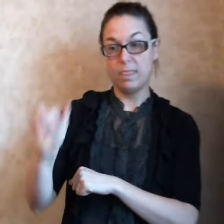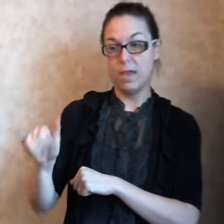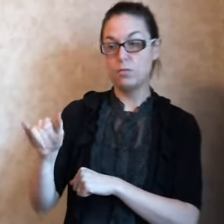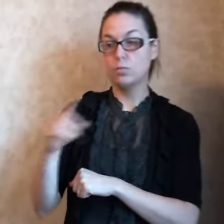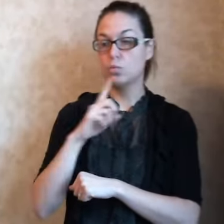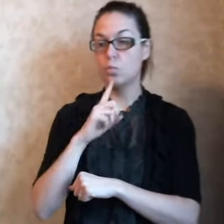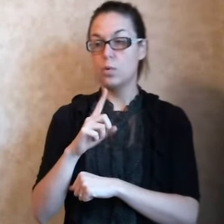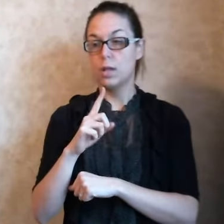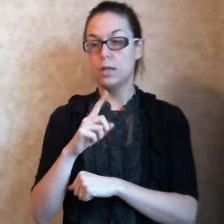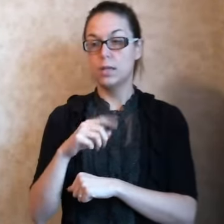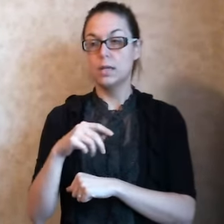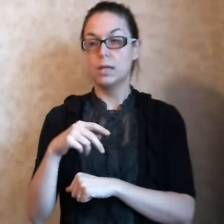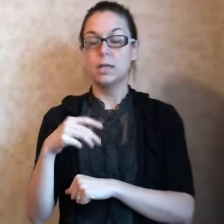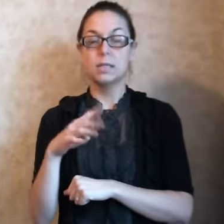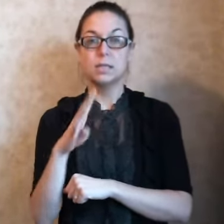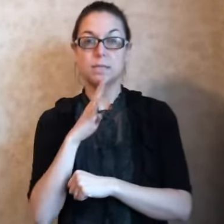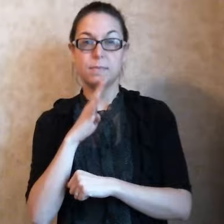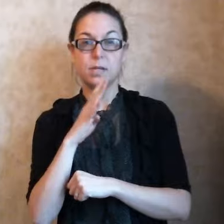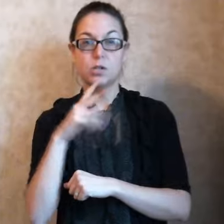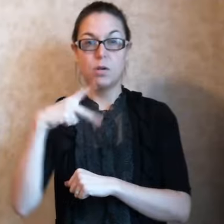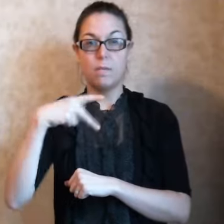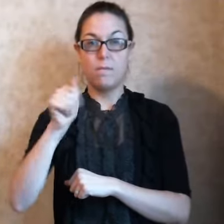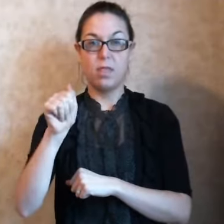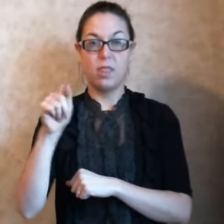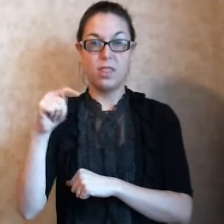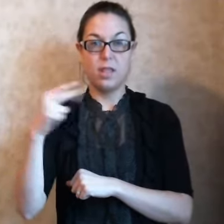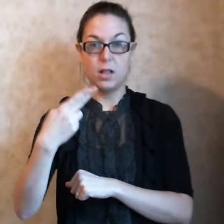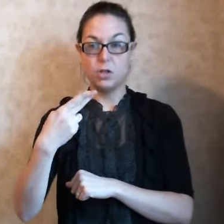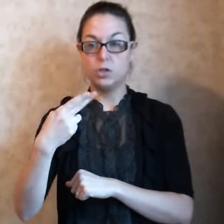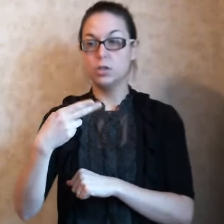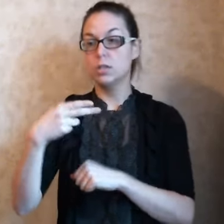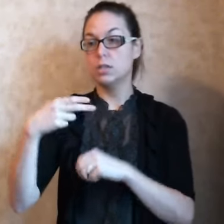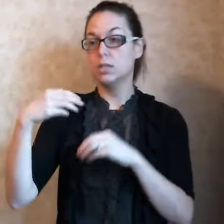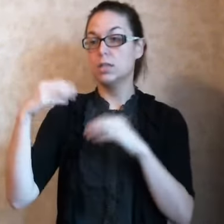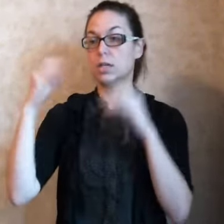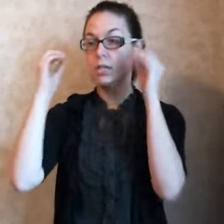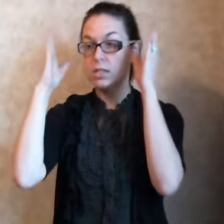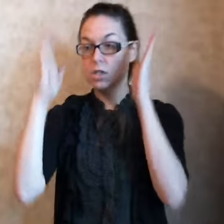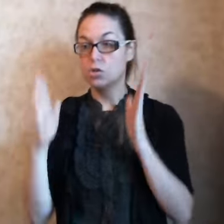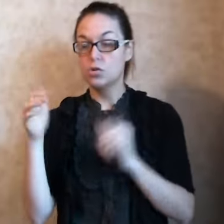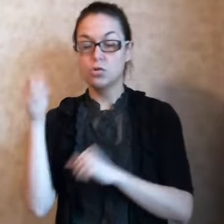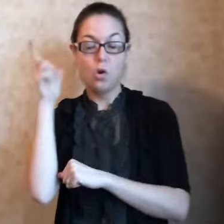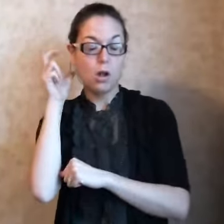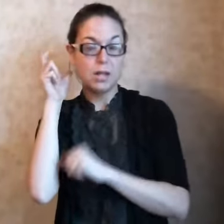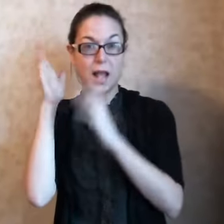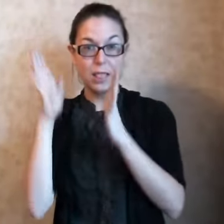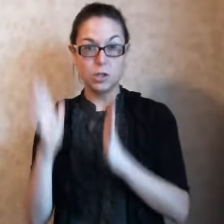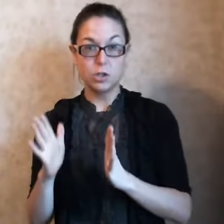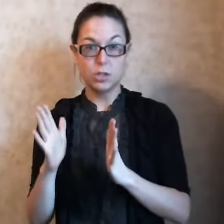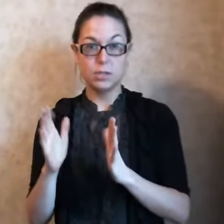pathologists, audiologists, teachers, that kind of thing. And those